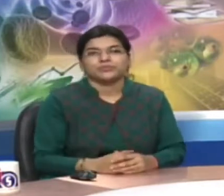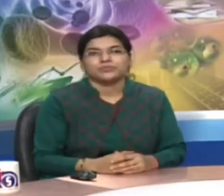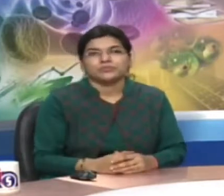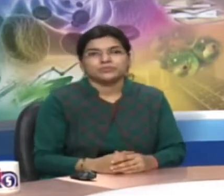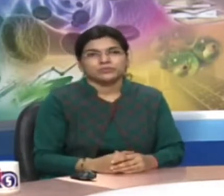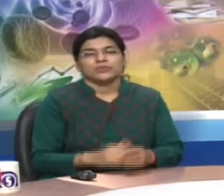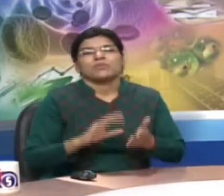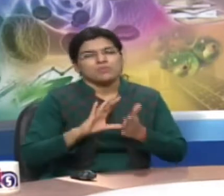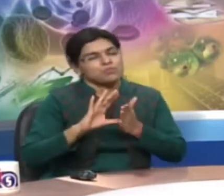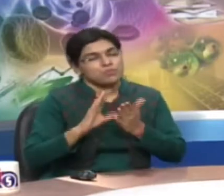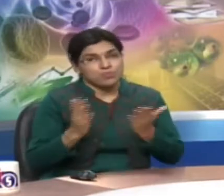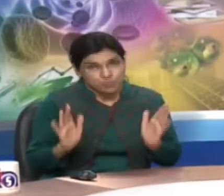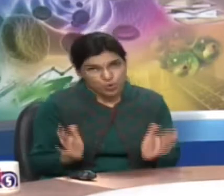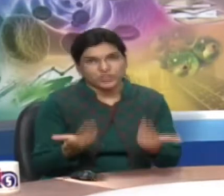Seventh word is possible.